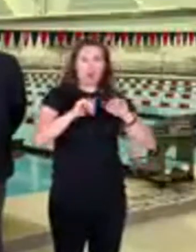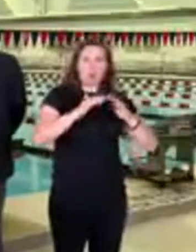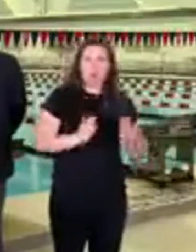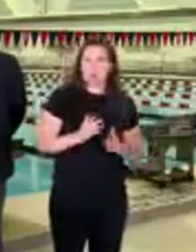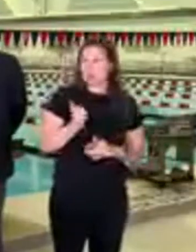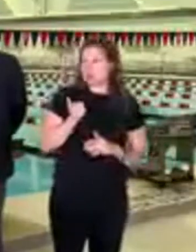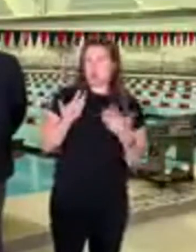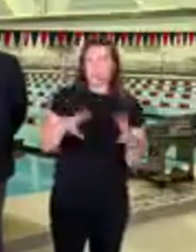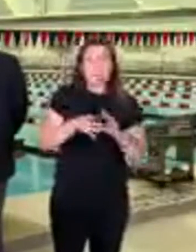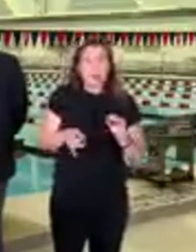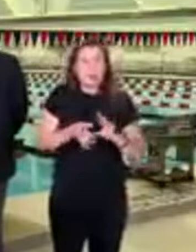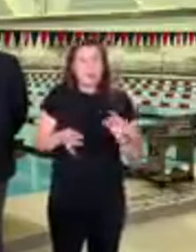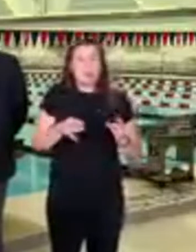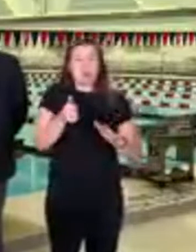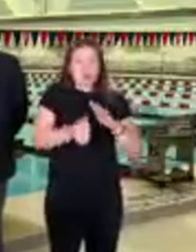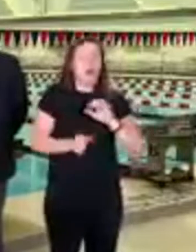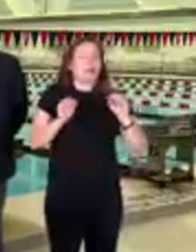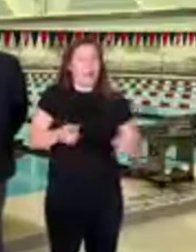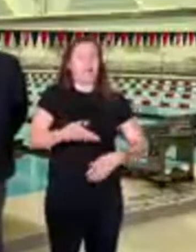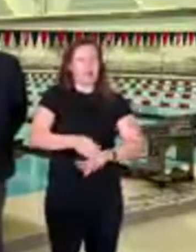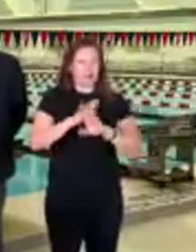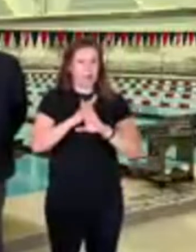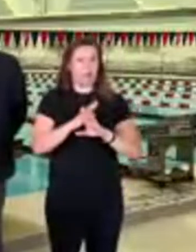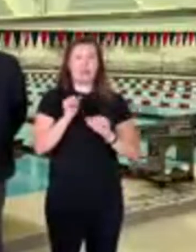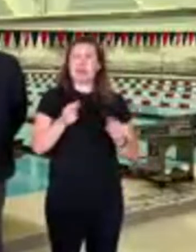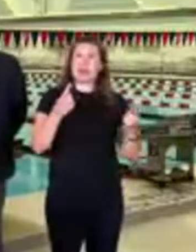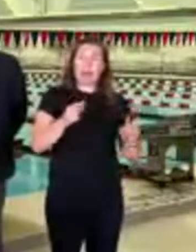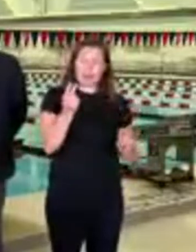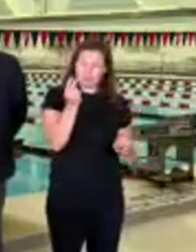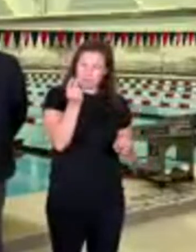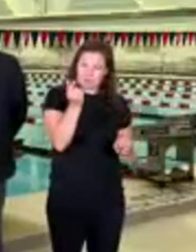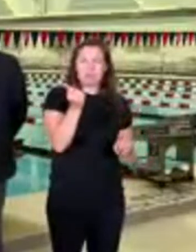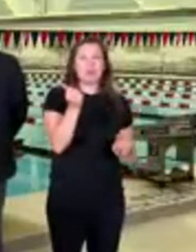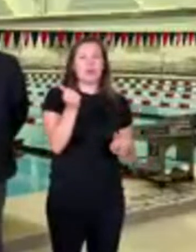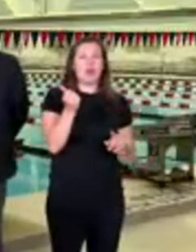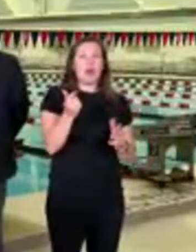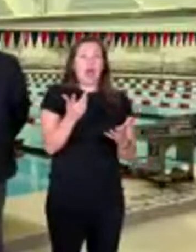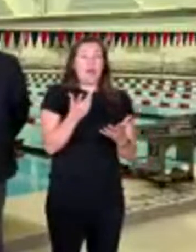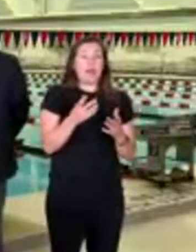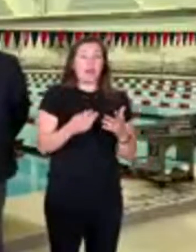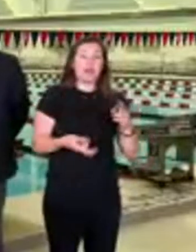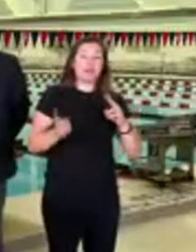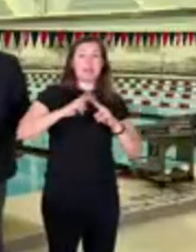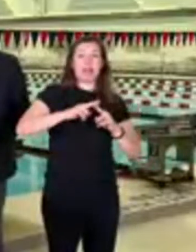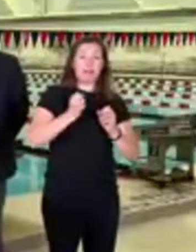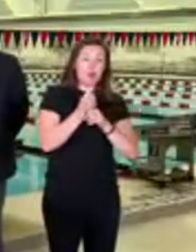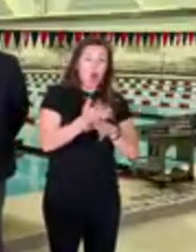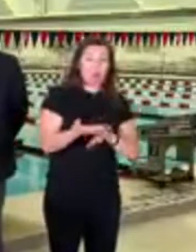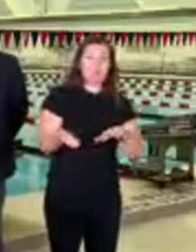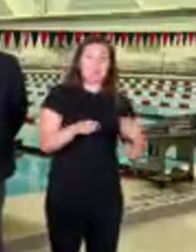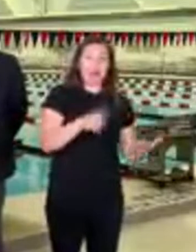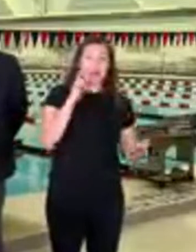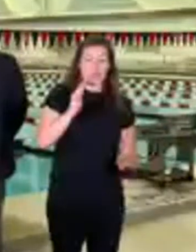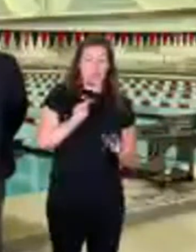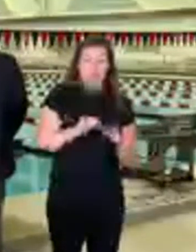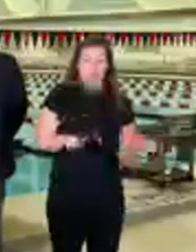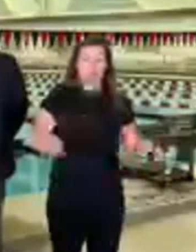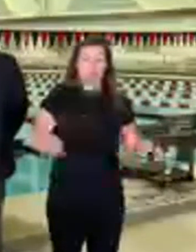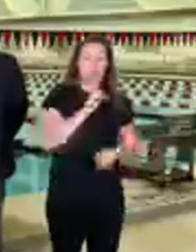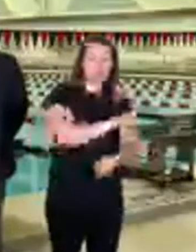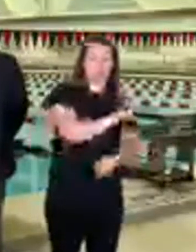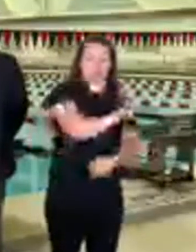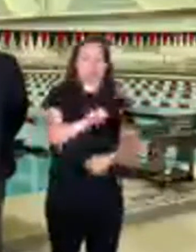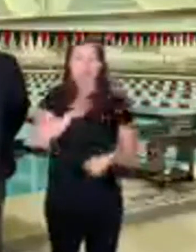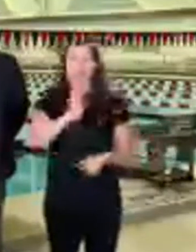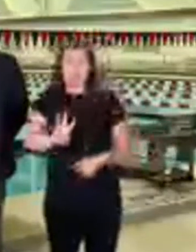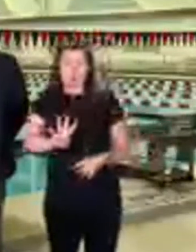executive said, drownings are preventable and they can happen in just seconds, and they're the leading cause of death for children aged 1 to 4 years old, and